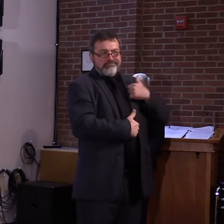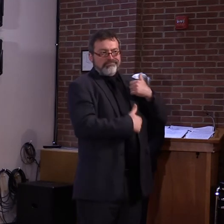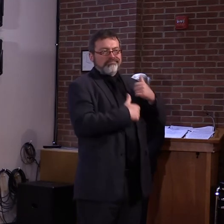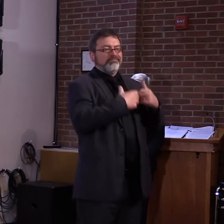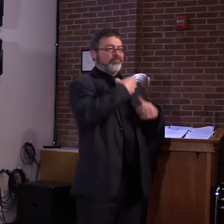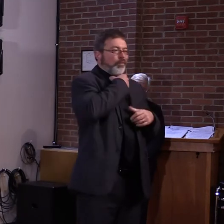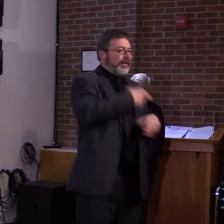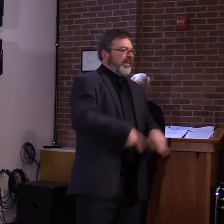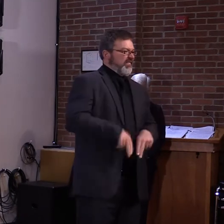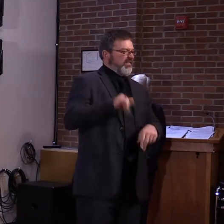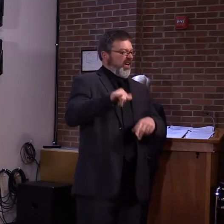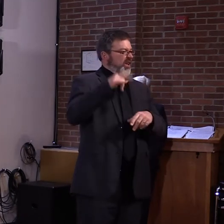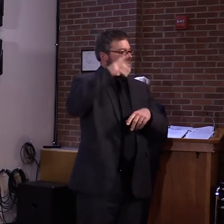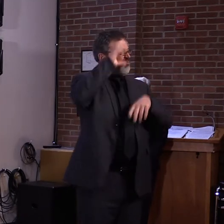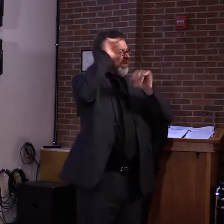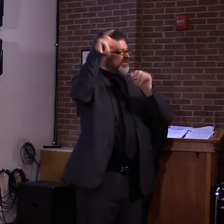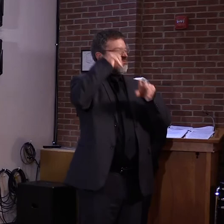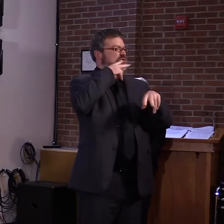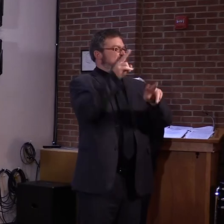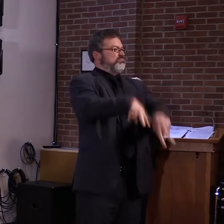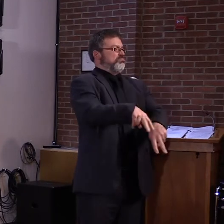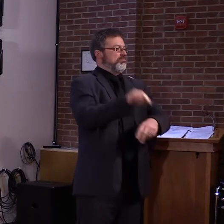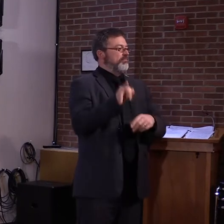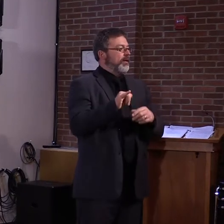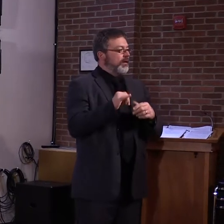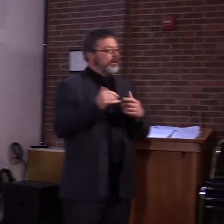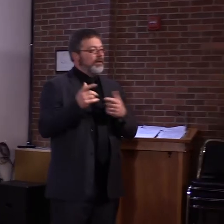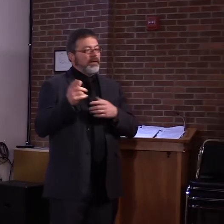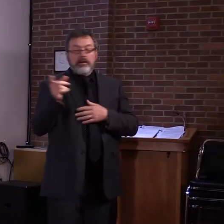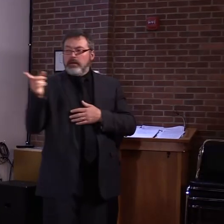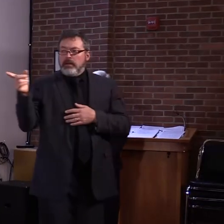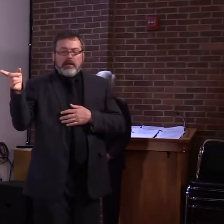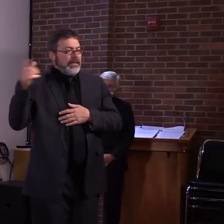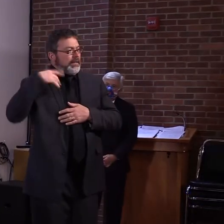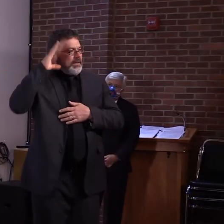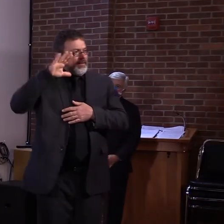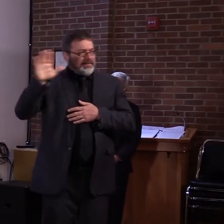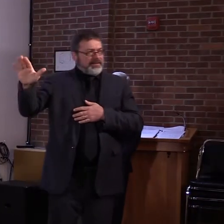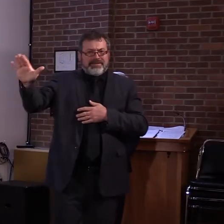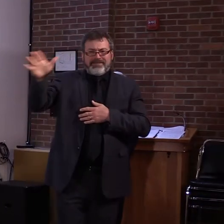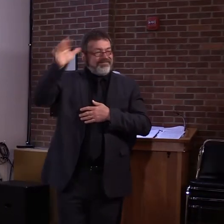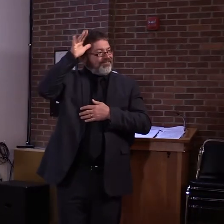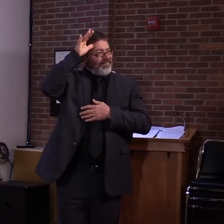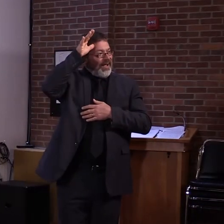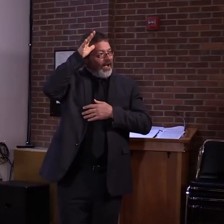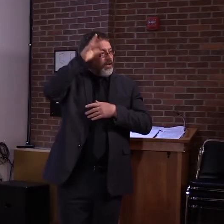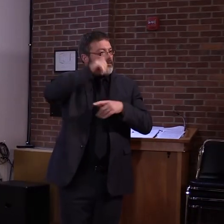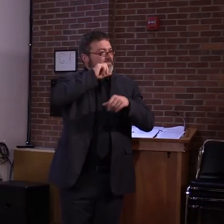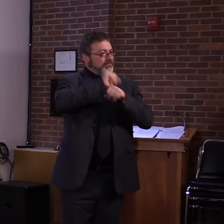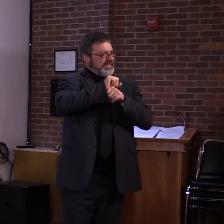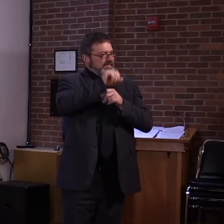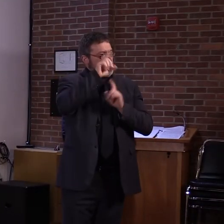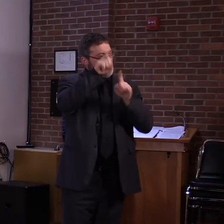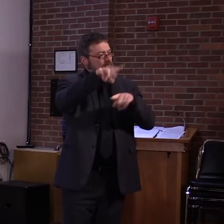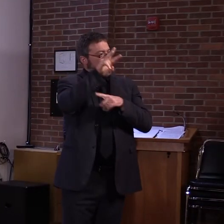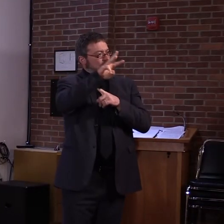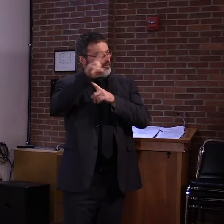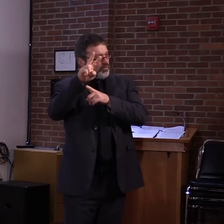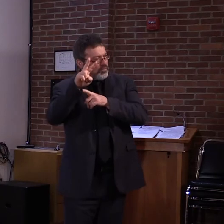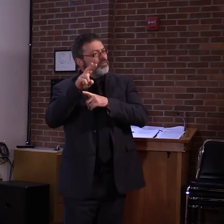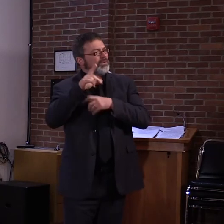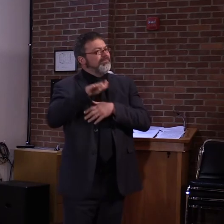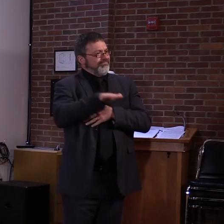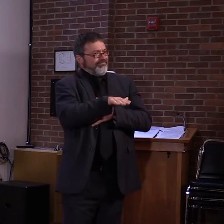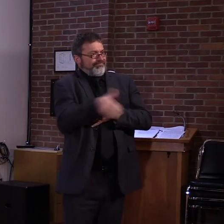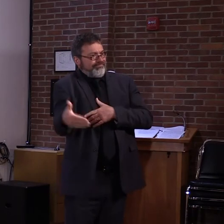father was severely wounded during D-Day, and I just wanted to ask you, what do you make of the president's alleged comments? And have you given any further thought to whether